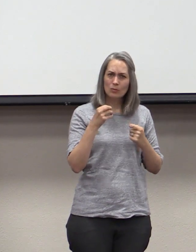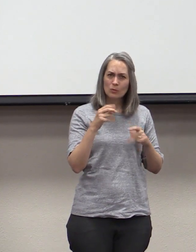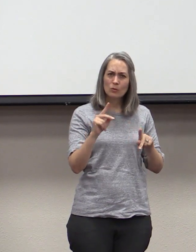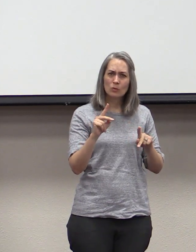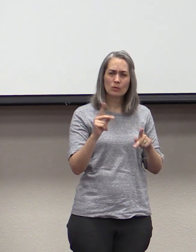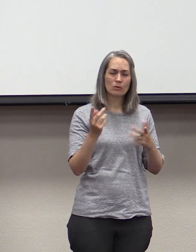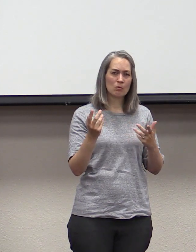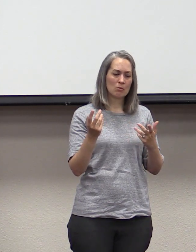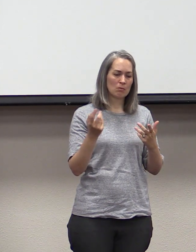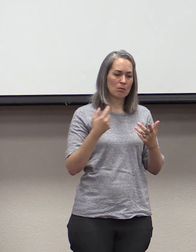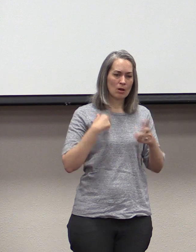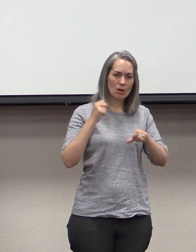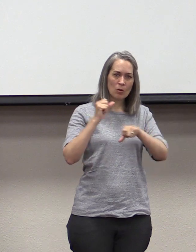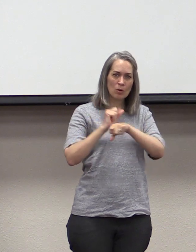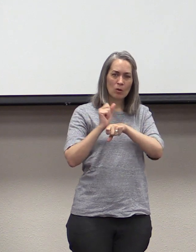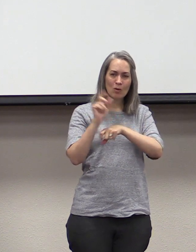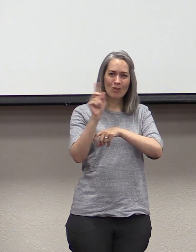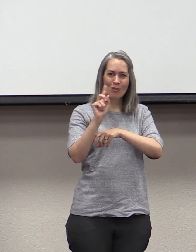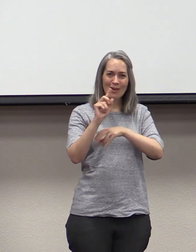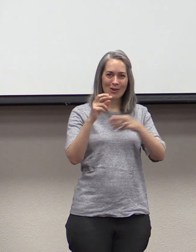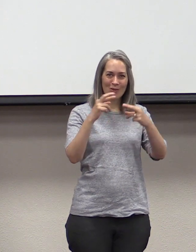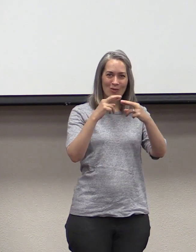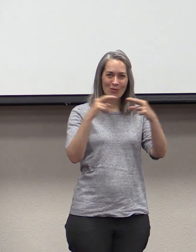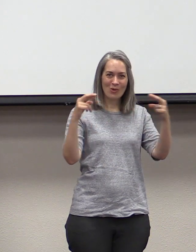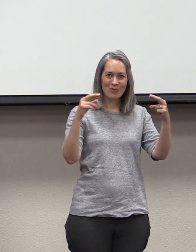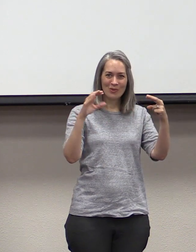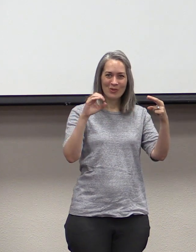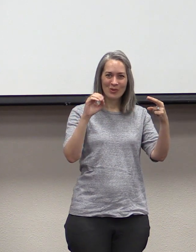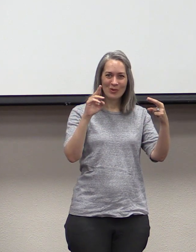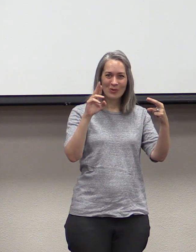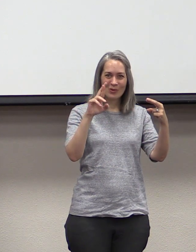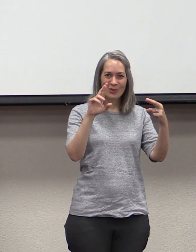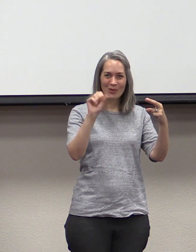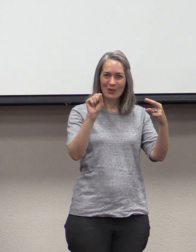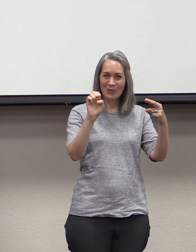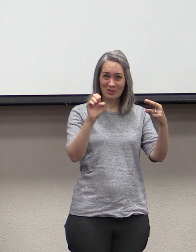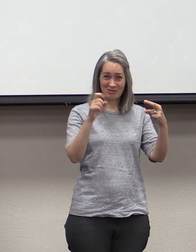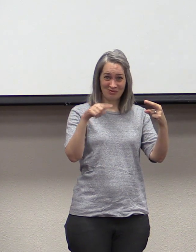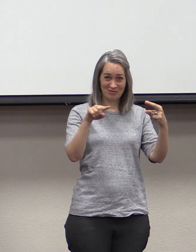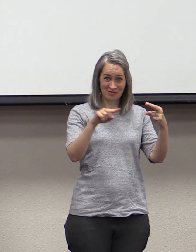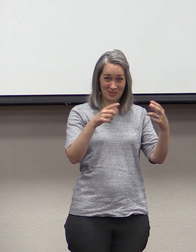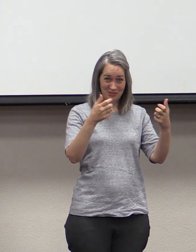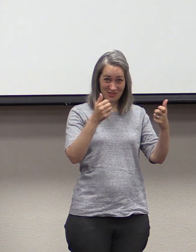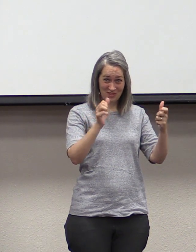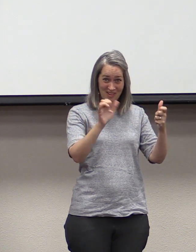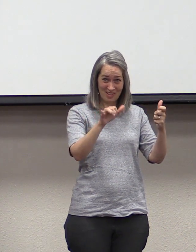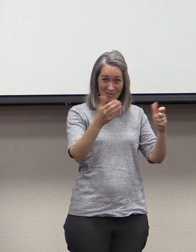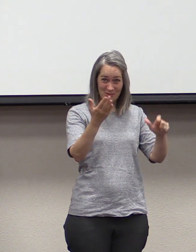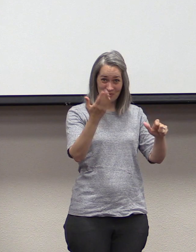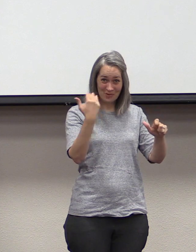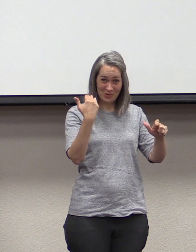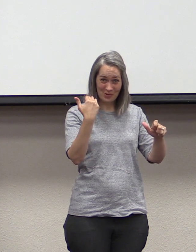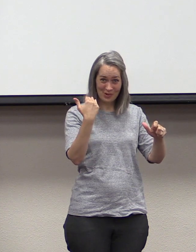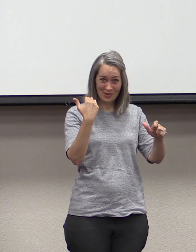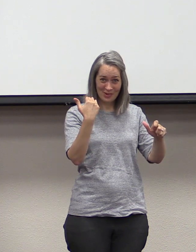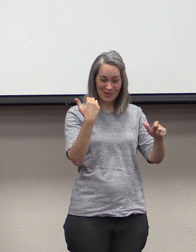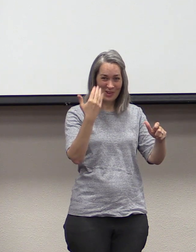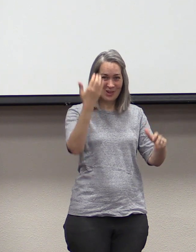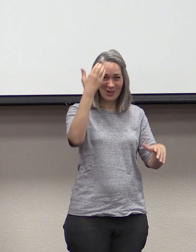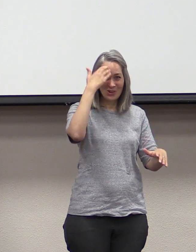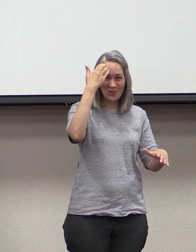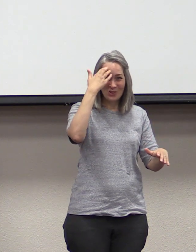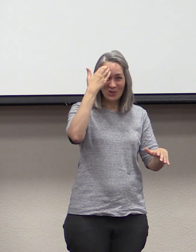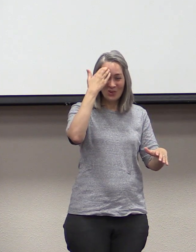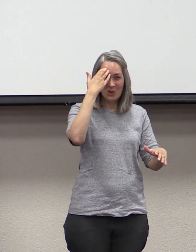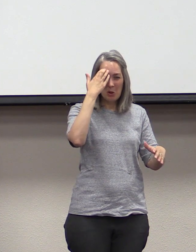to work at a ropes course. How many of you have ever been to a ropes course before? Okay, so you know